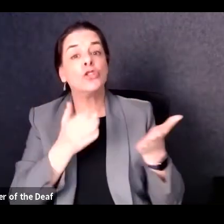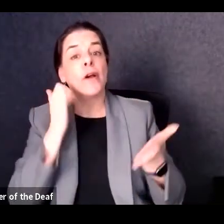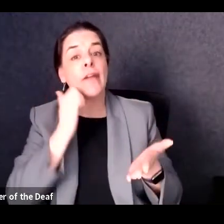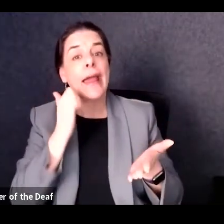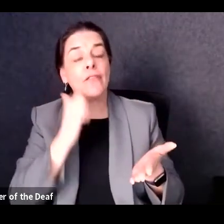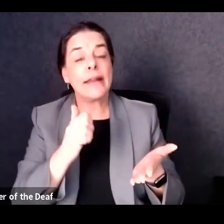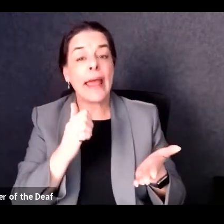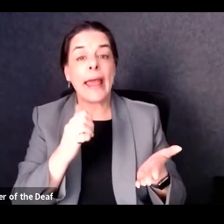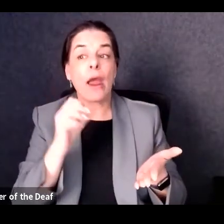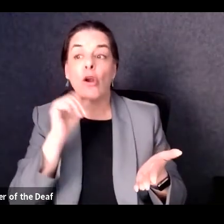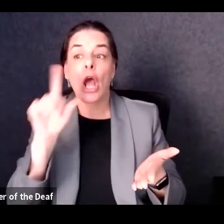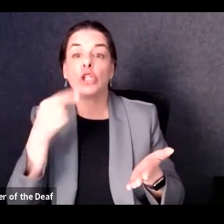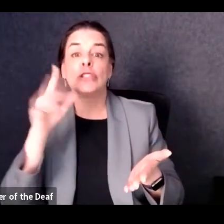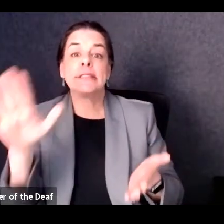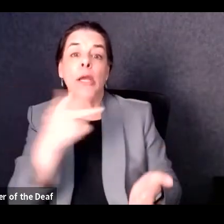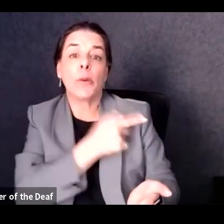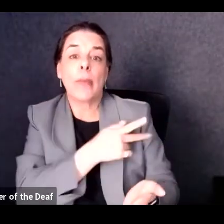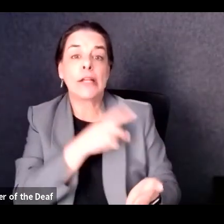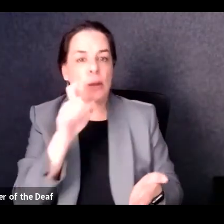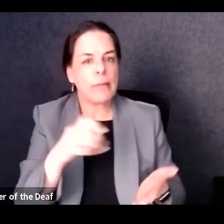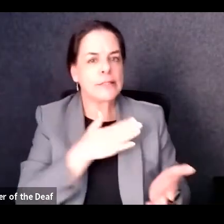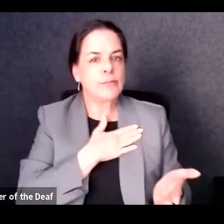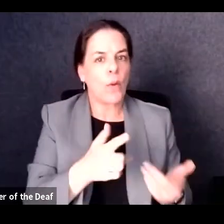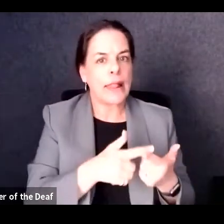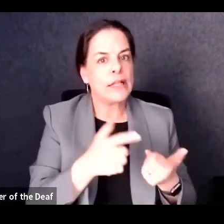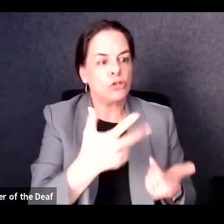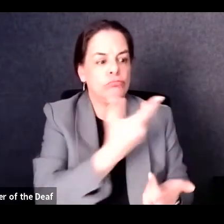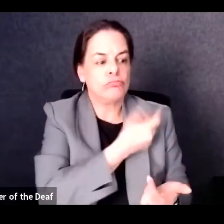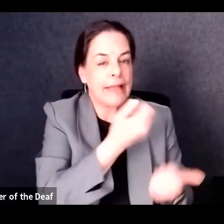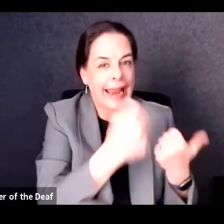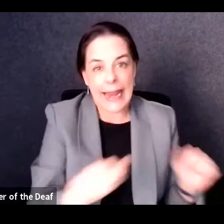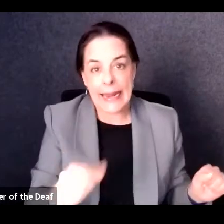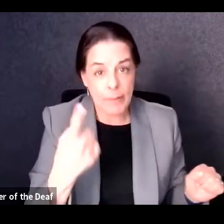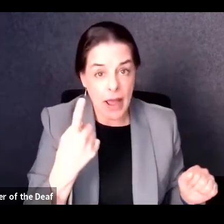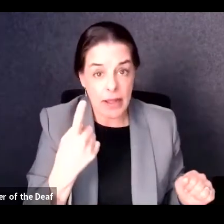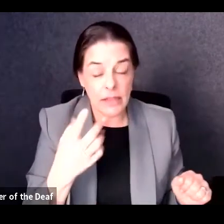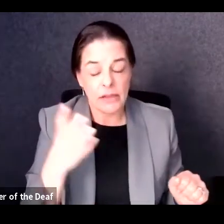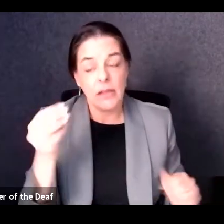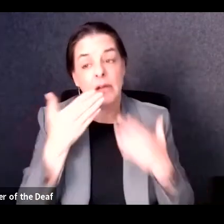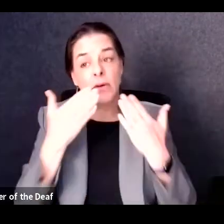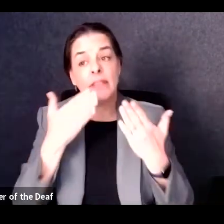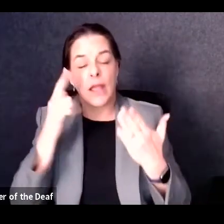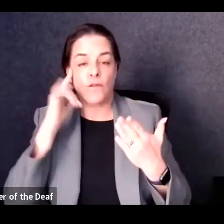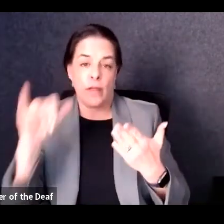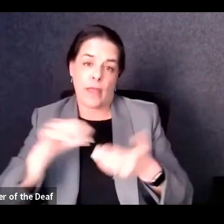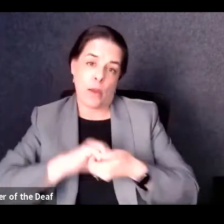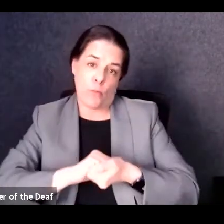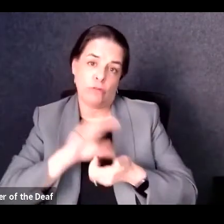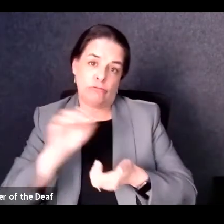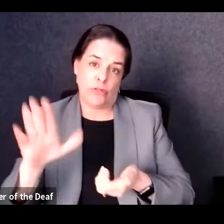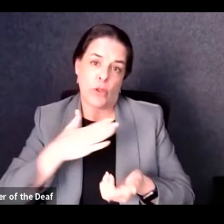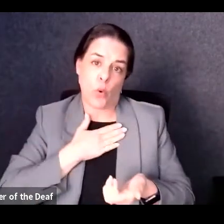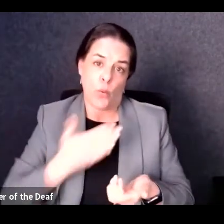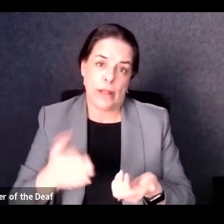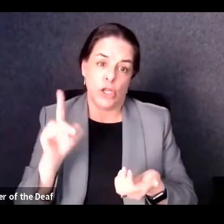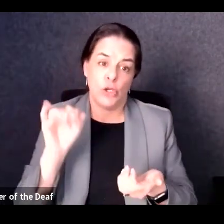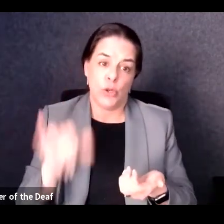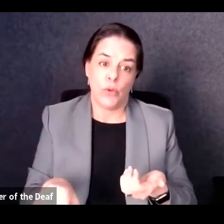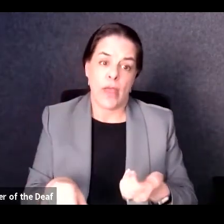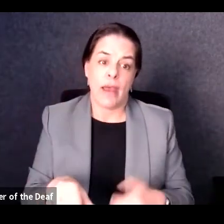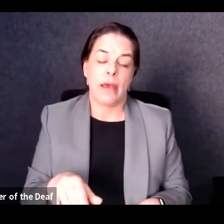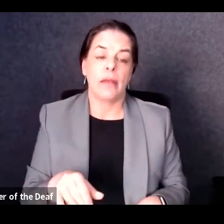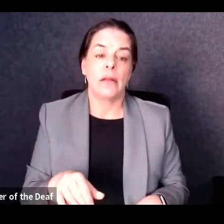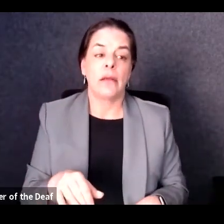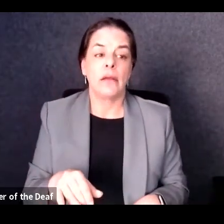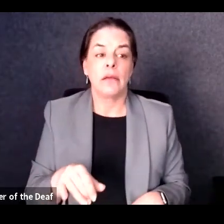not just their patients. And they're all willing to do that. And again, grateful for that partnership, grateful for their willingness to do that